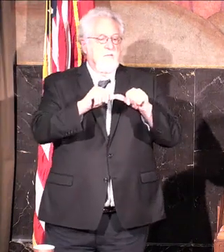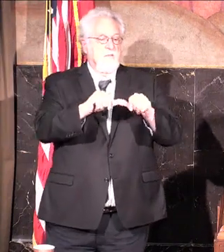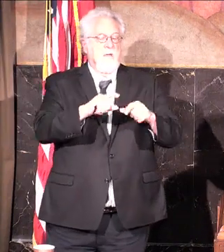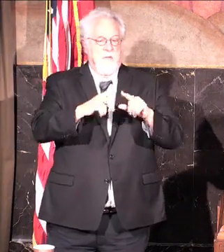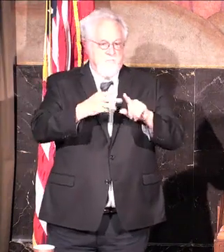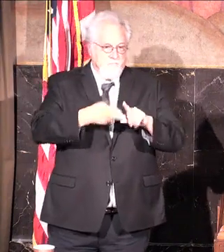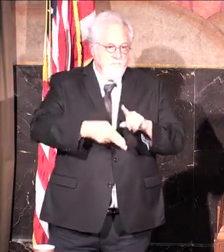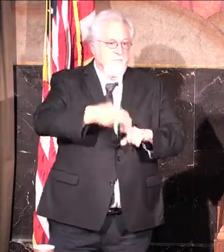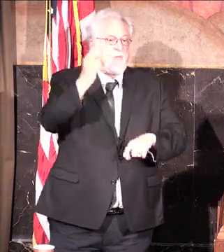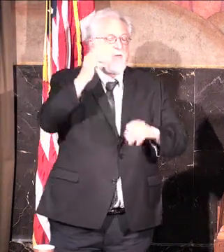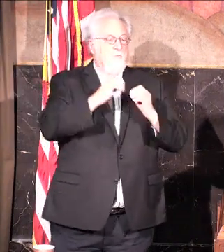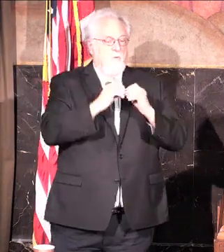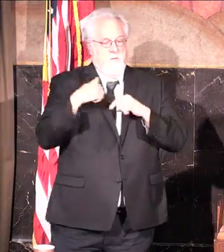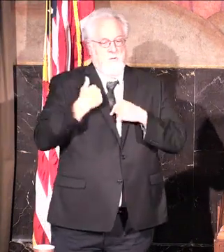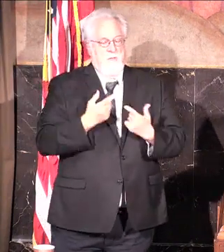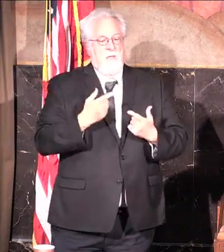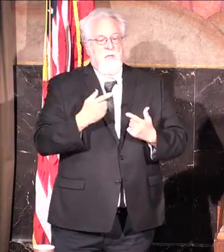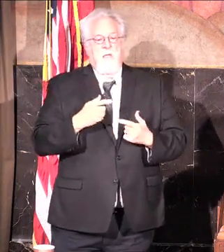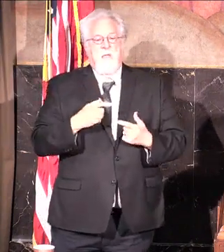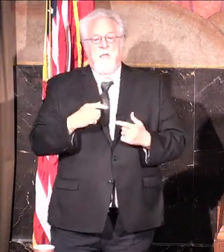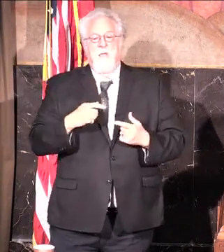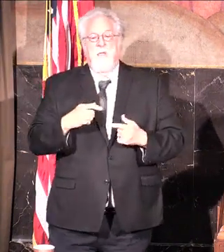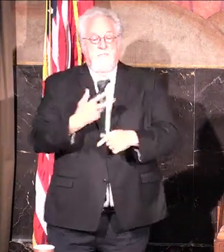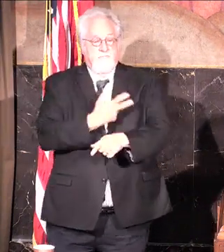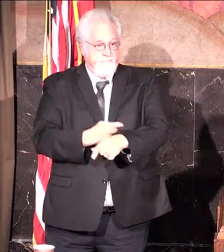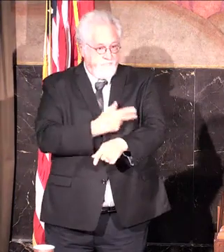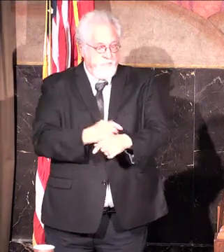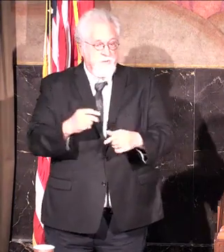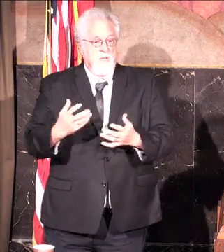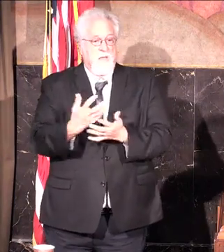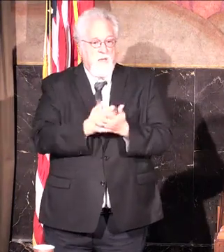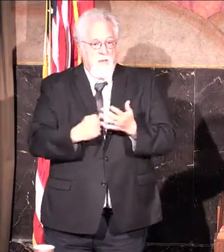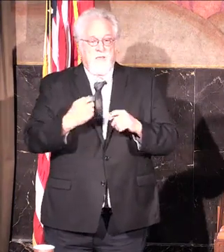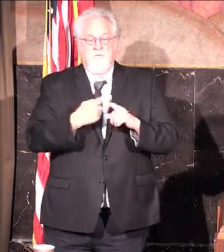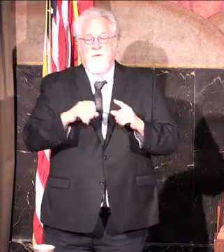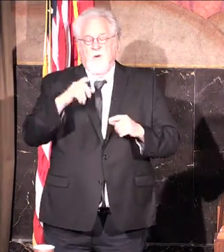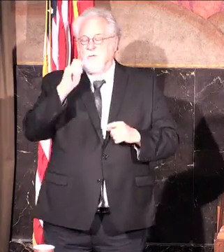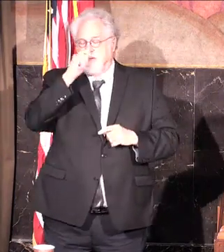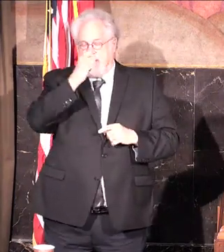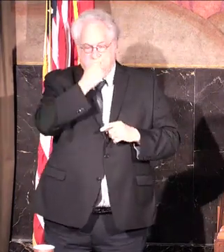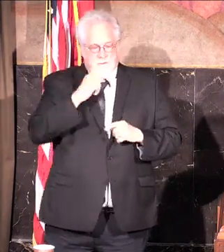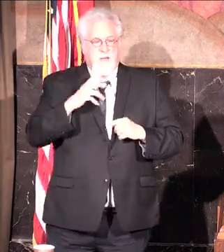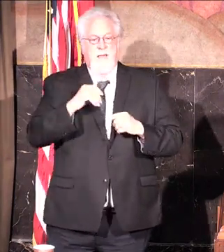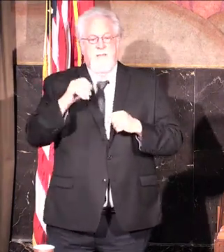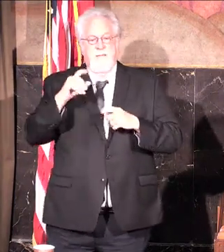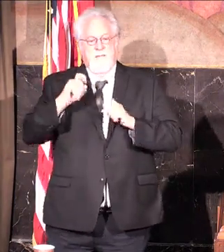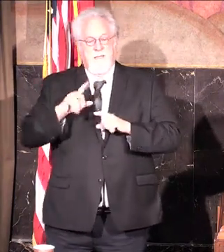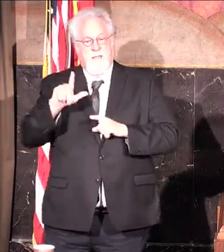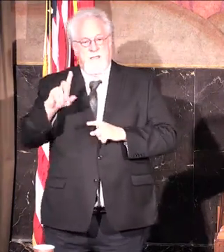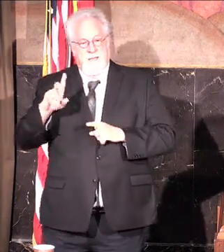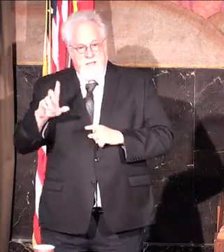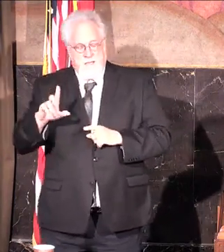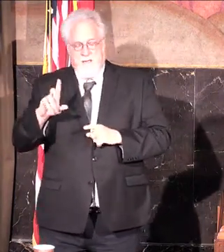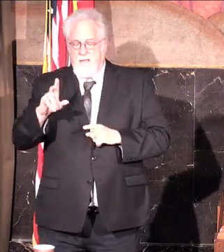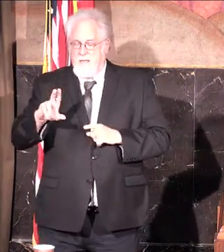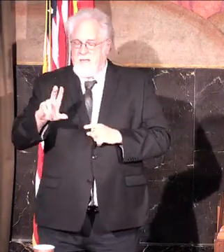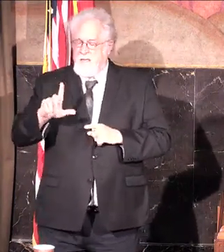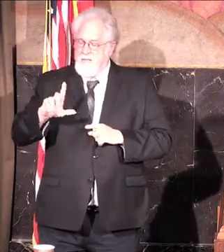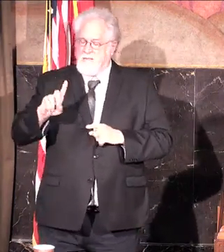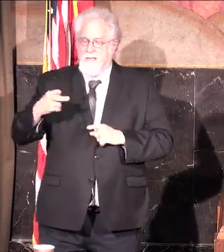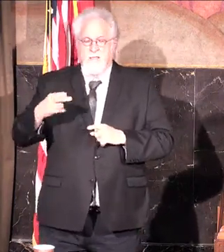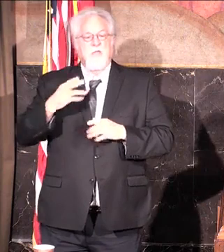the past several days. Specimens have been collected and tested by LDH and private labs, and some staff testing is